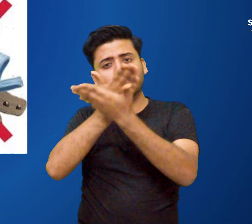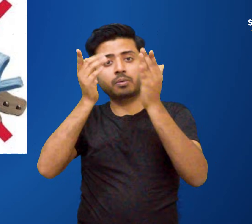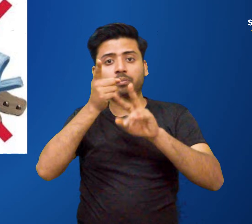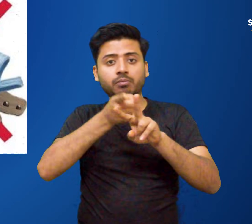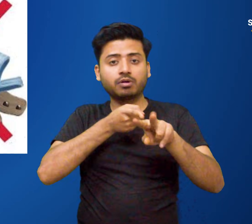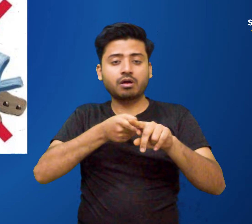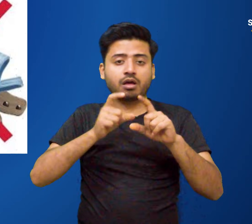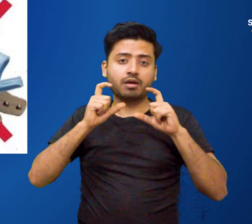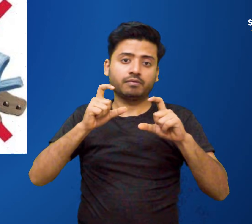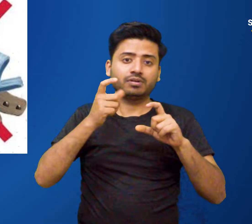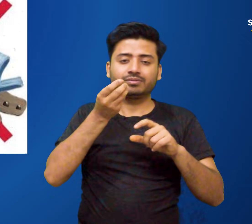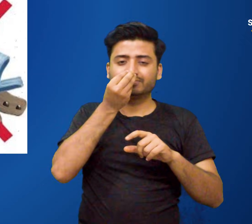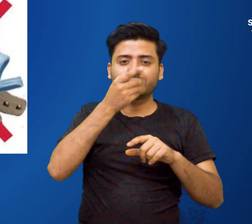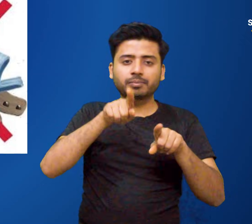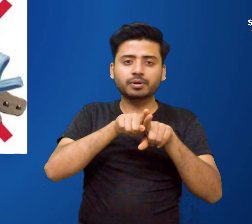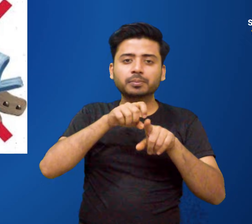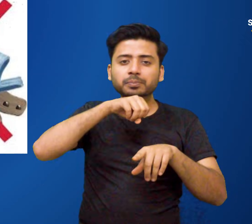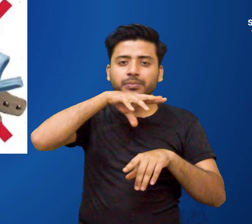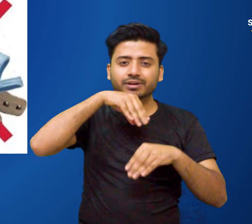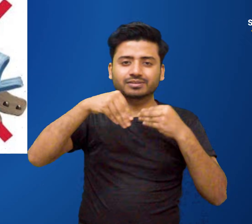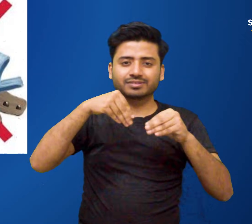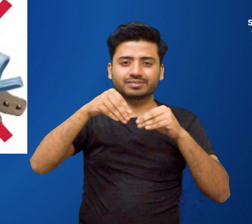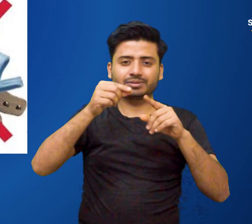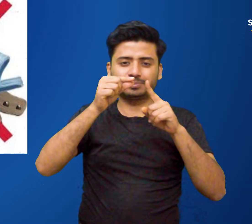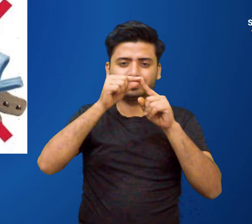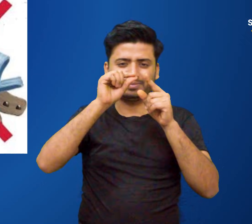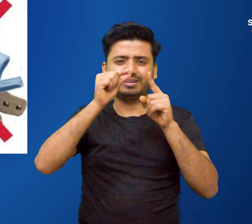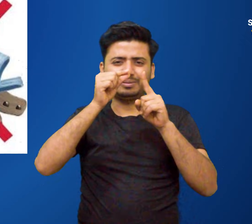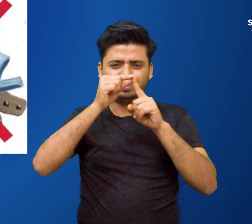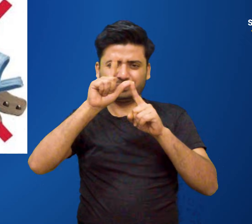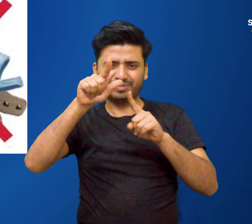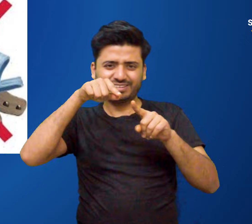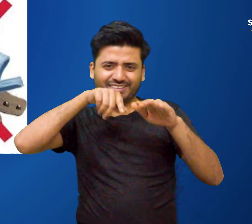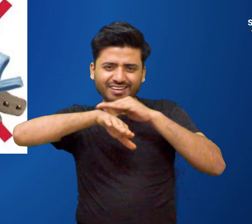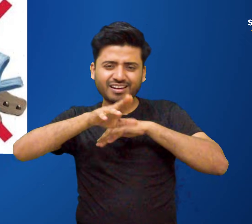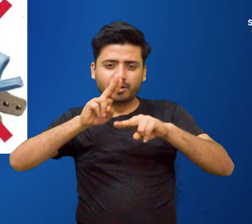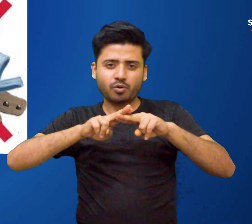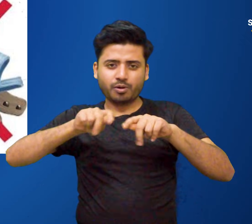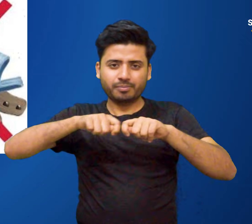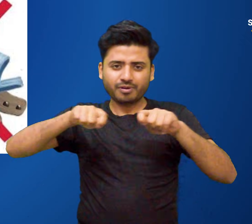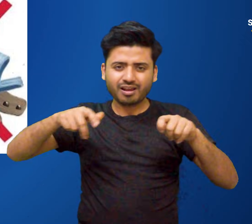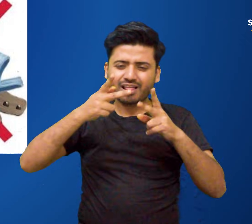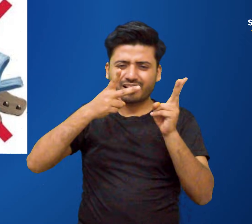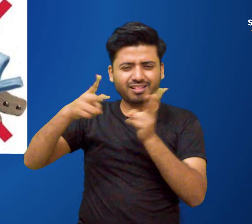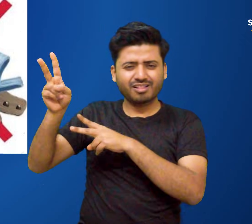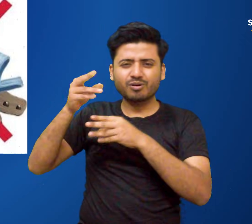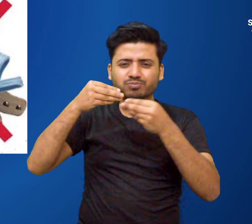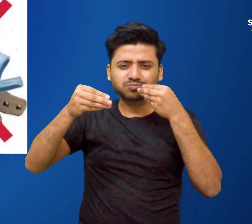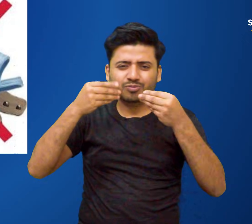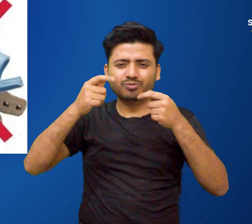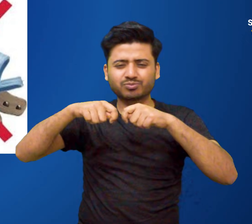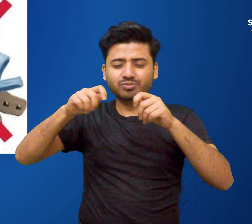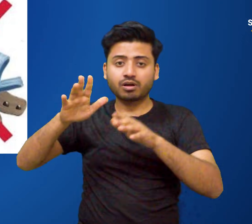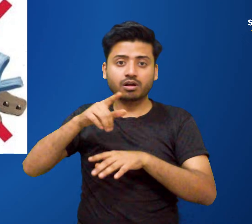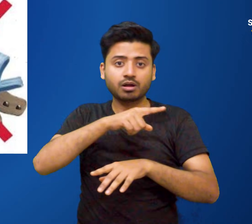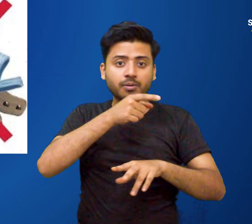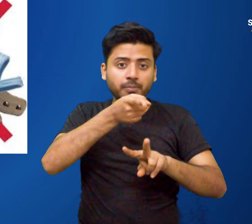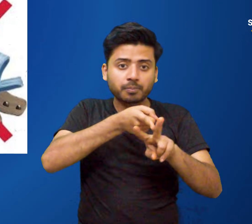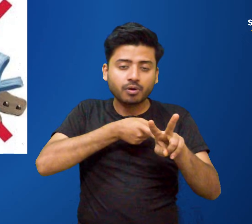fascia, to overstretch and become inflamed, leading to sharp heel pain. Toe deformities. Because flip-flops aren't secure,